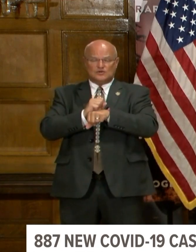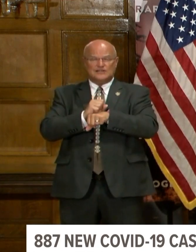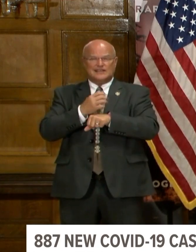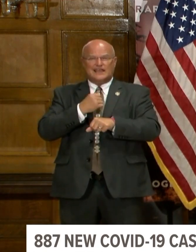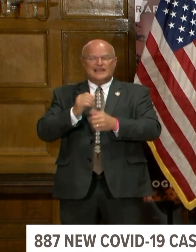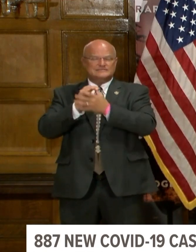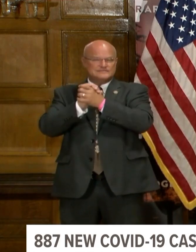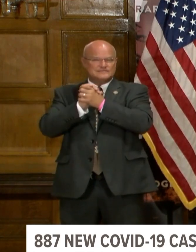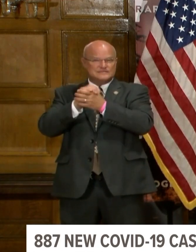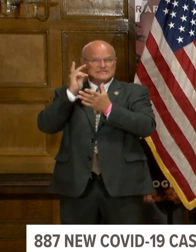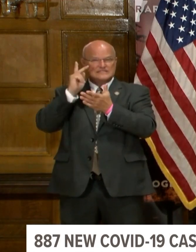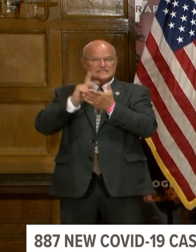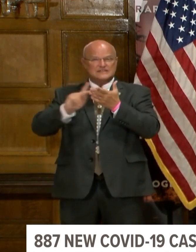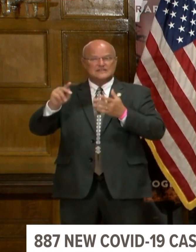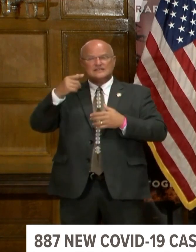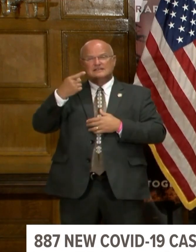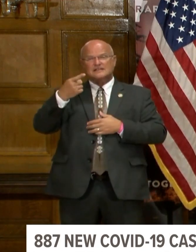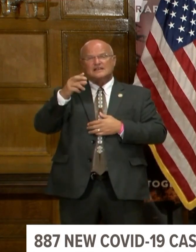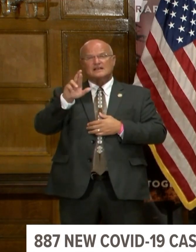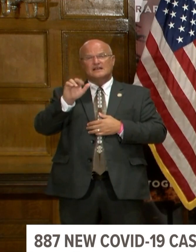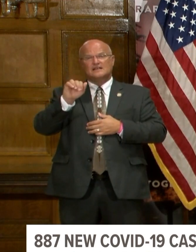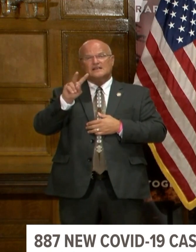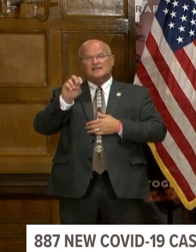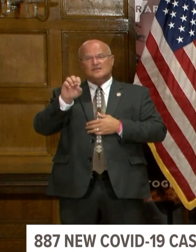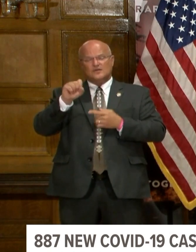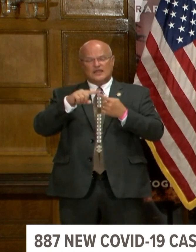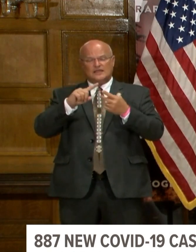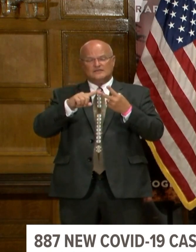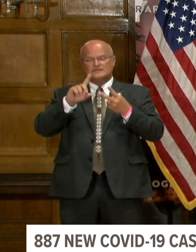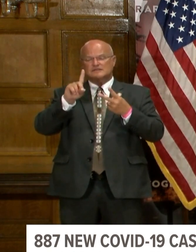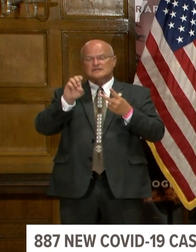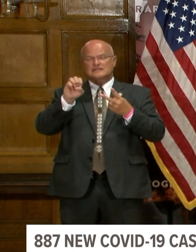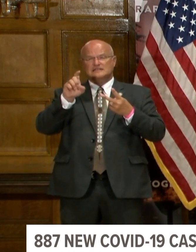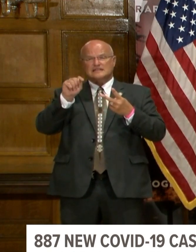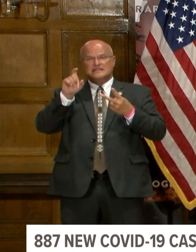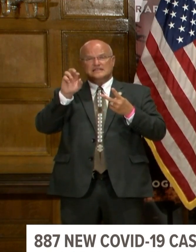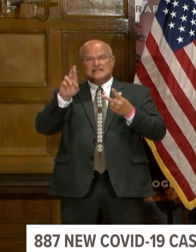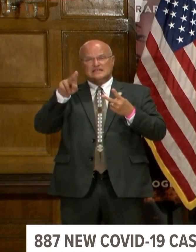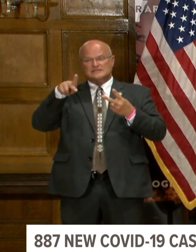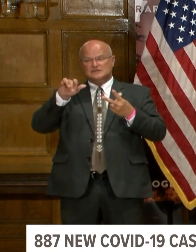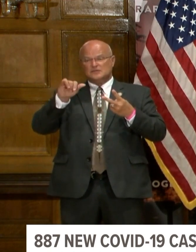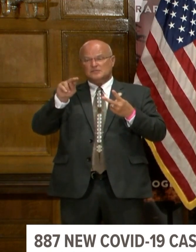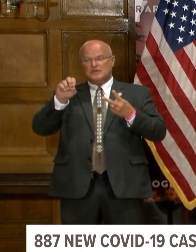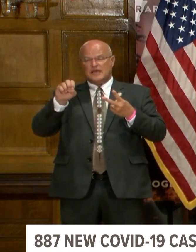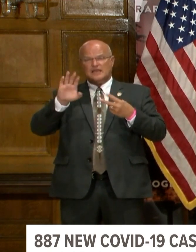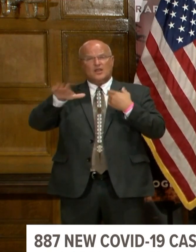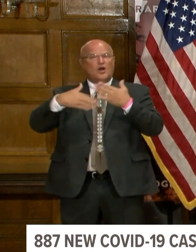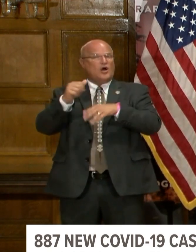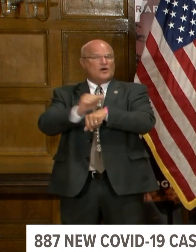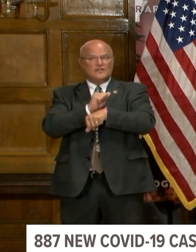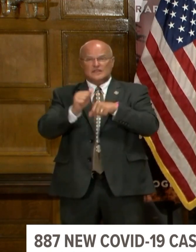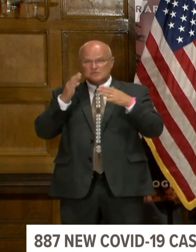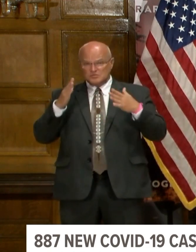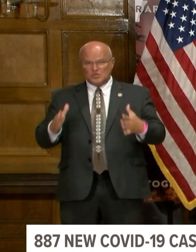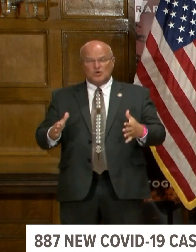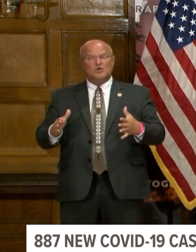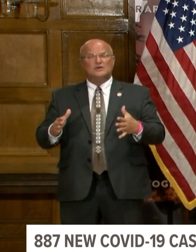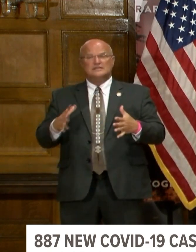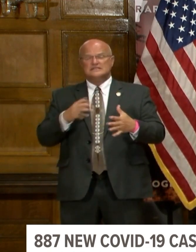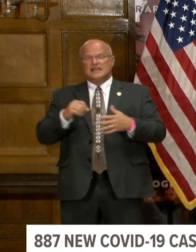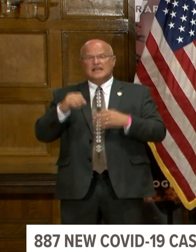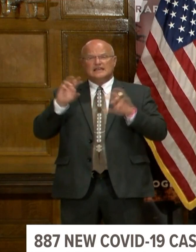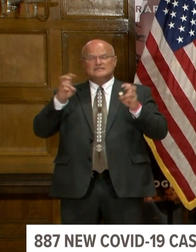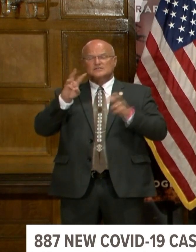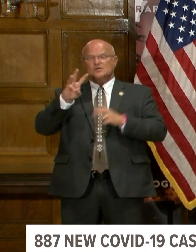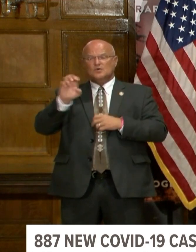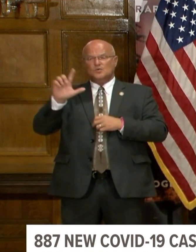congratulate Secretary Graves and Dexter Payne and the team there and all the employees and WellPath as well for the